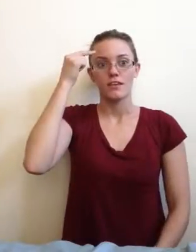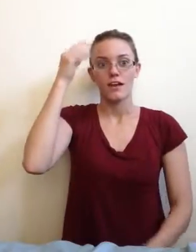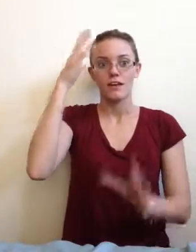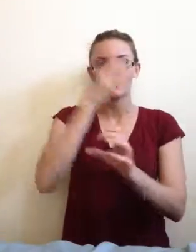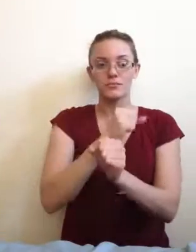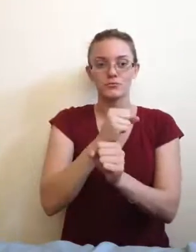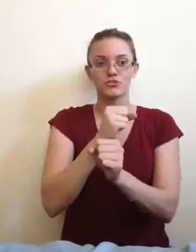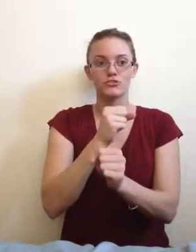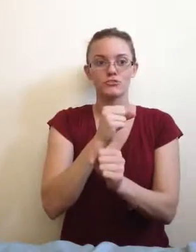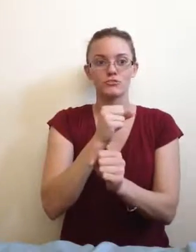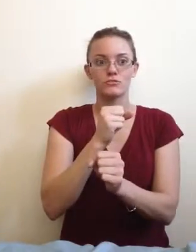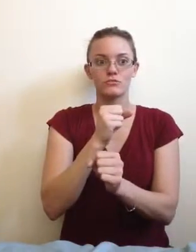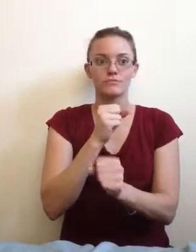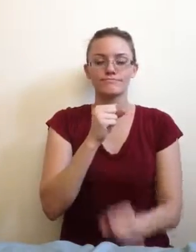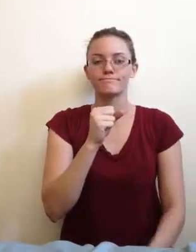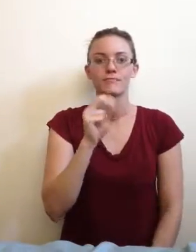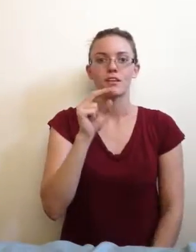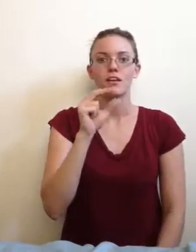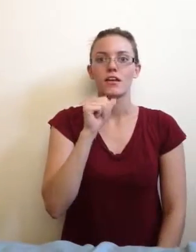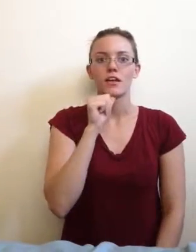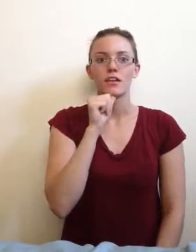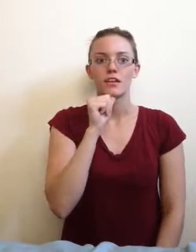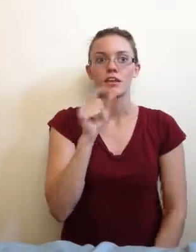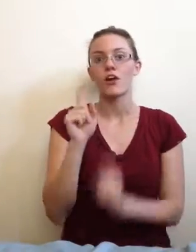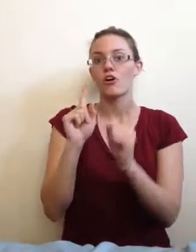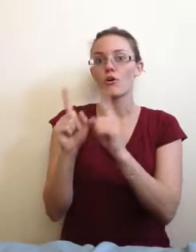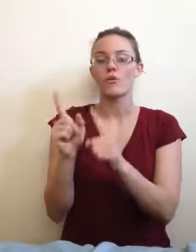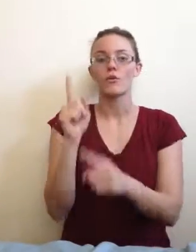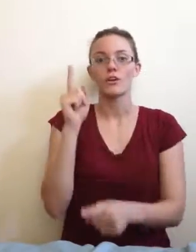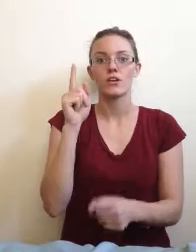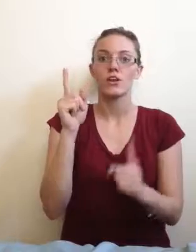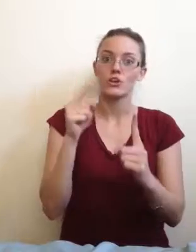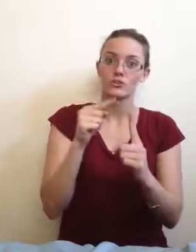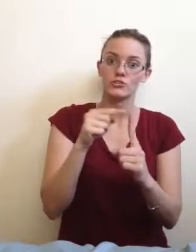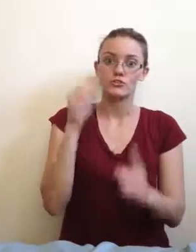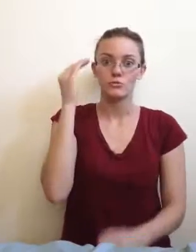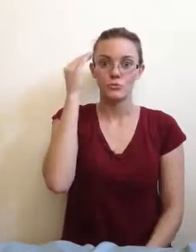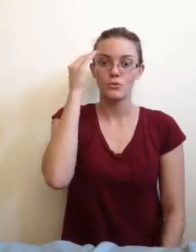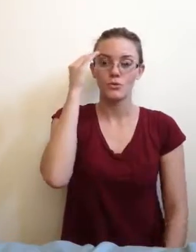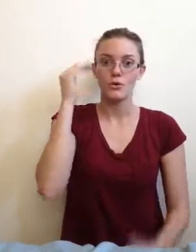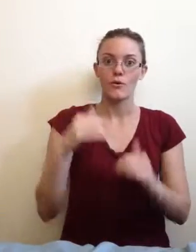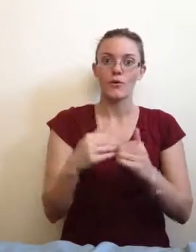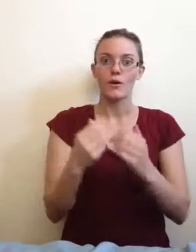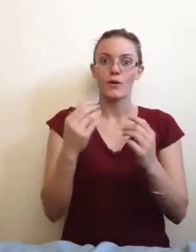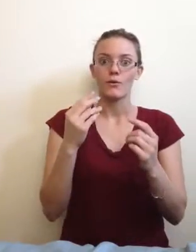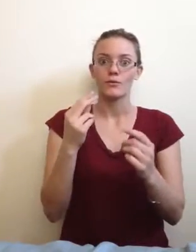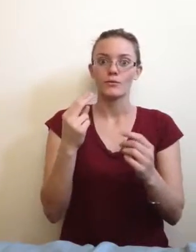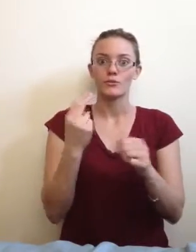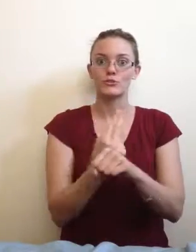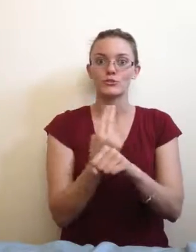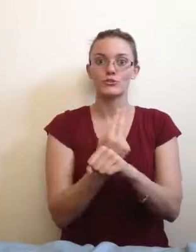things. They're not going to know how to use a sewing machine, and they're not going to know how to sew. So let me start with some